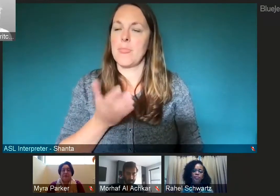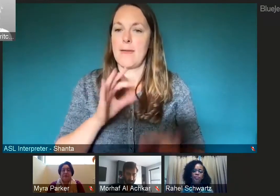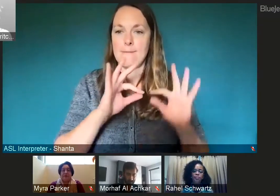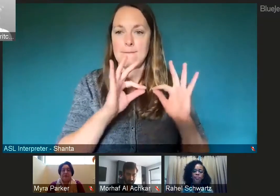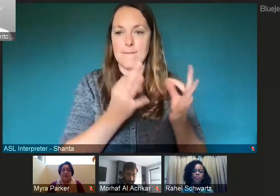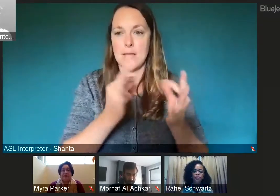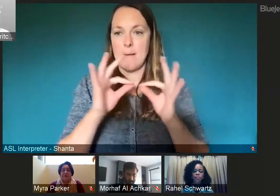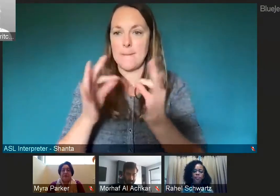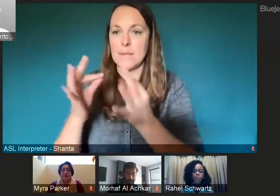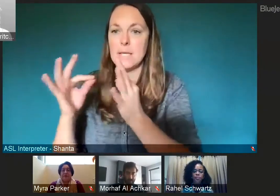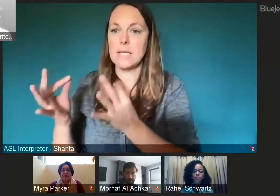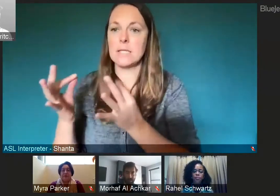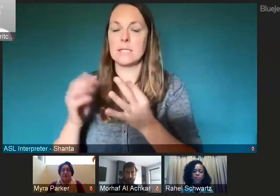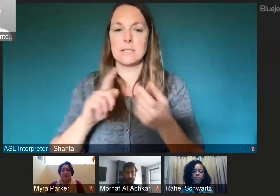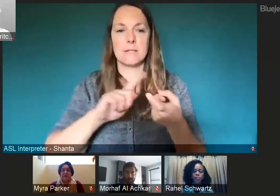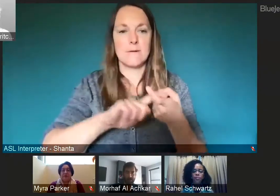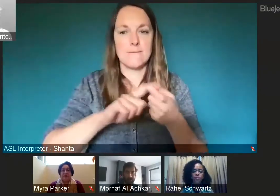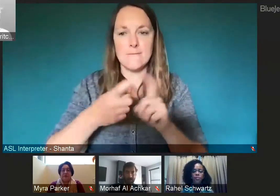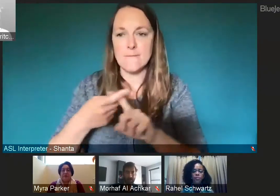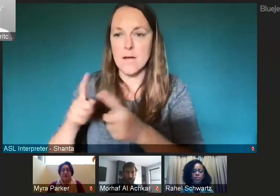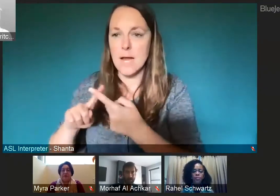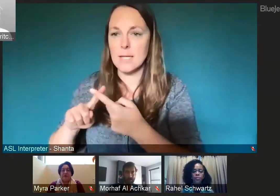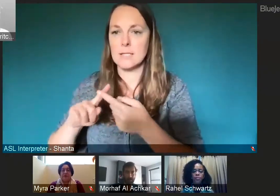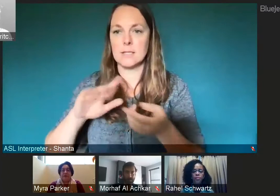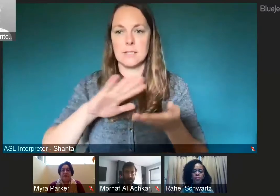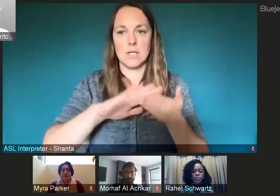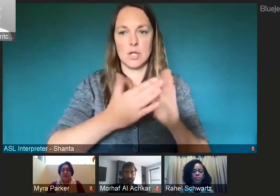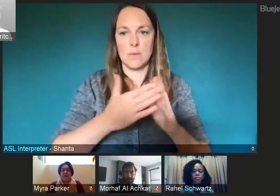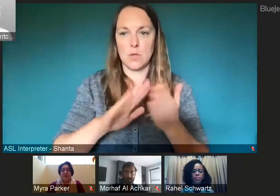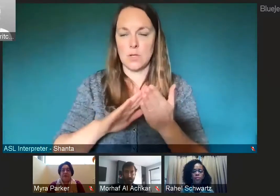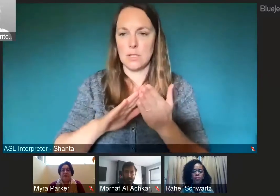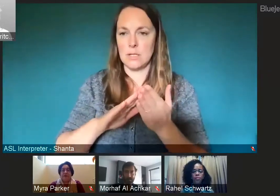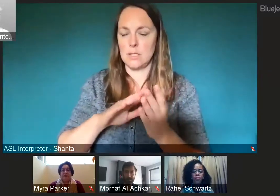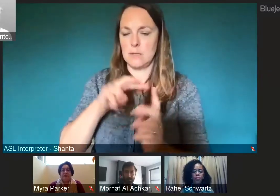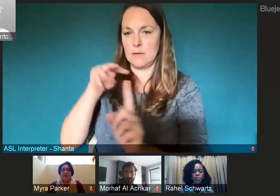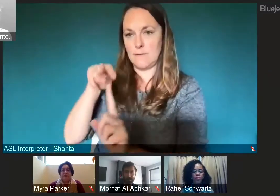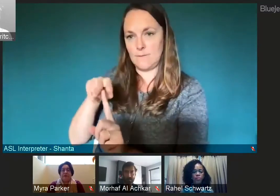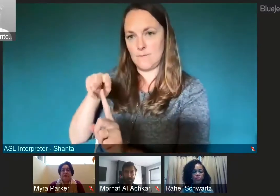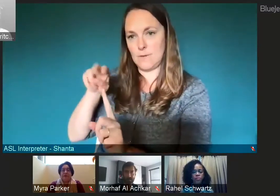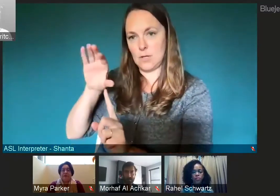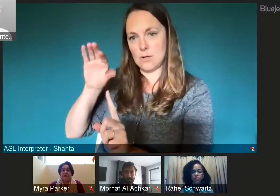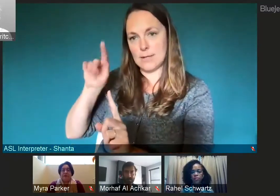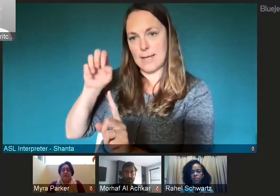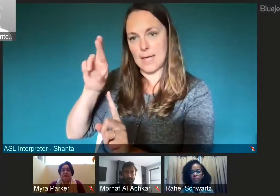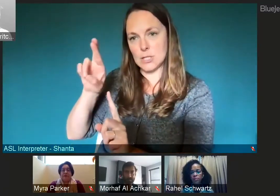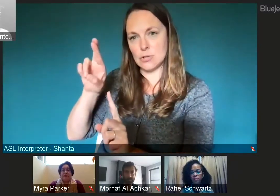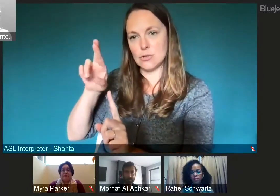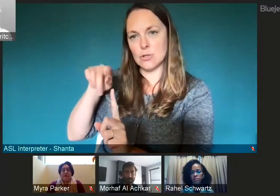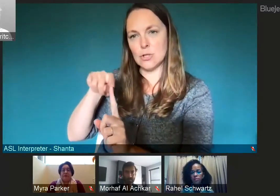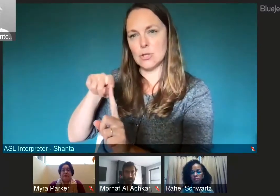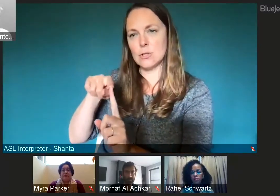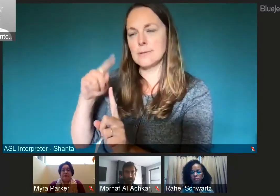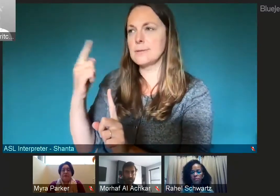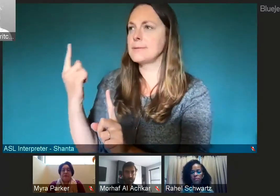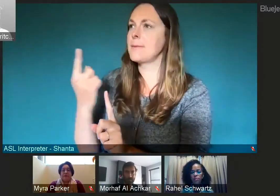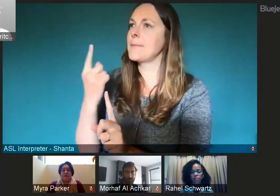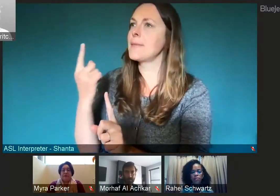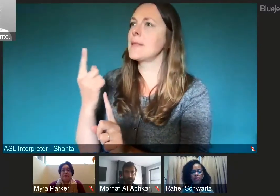families and friends and community look at cancer as something really,